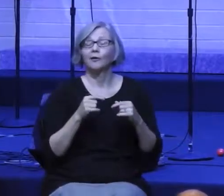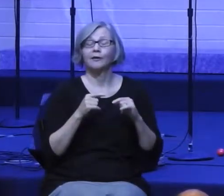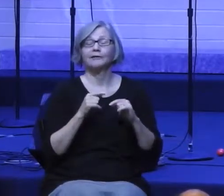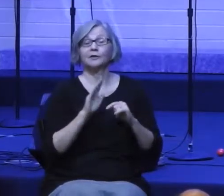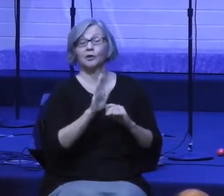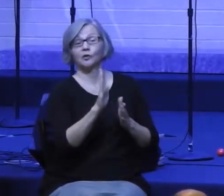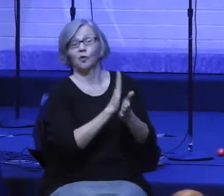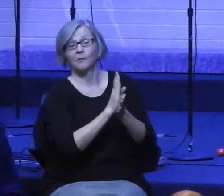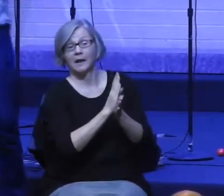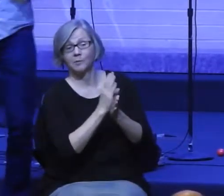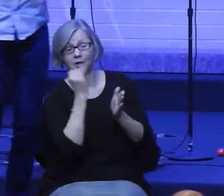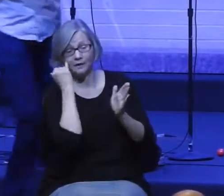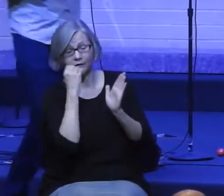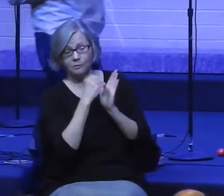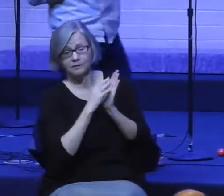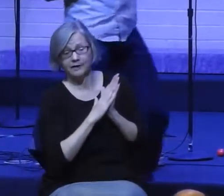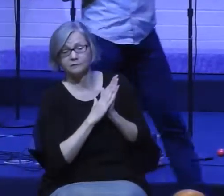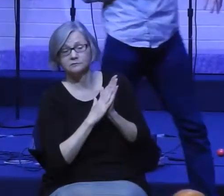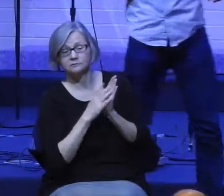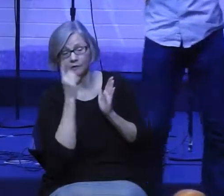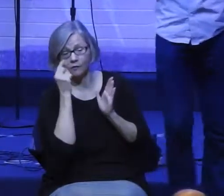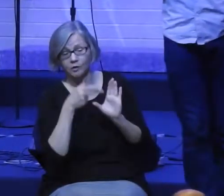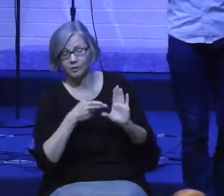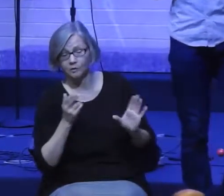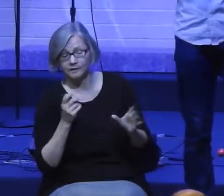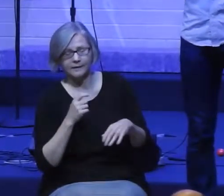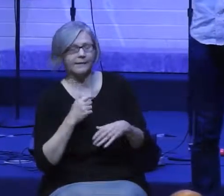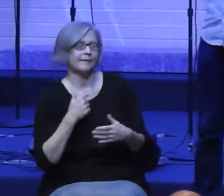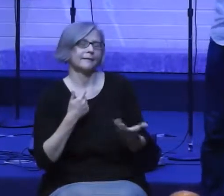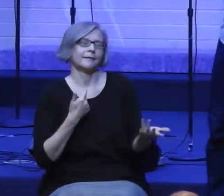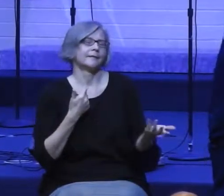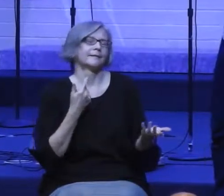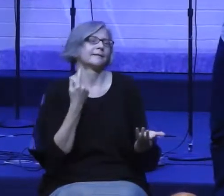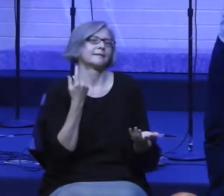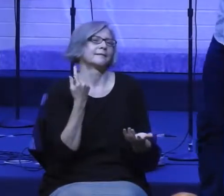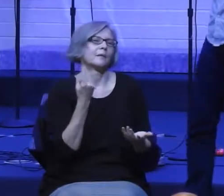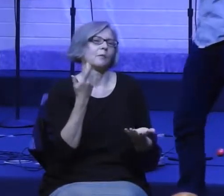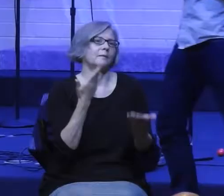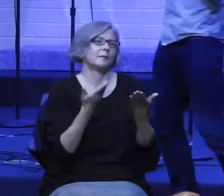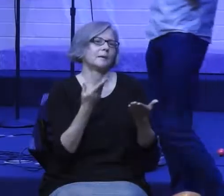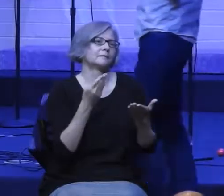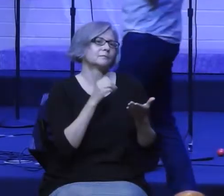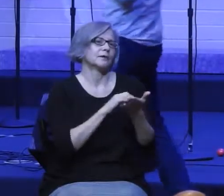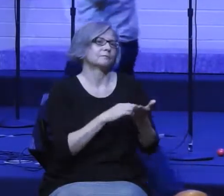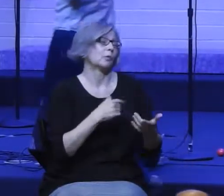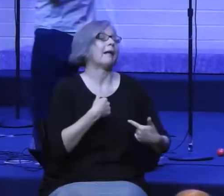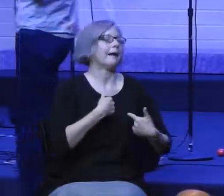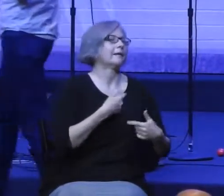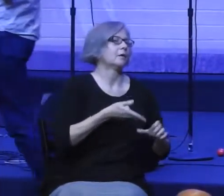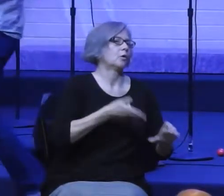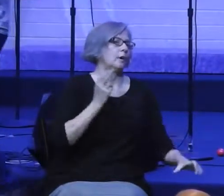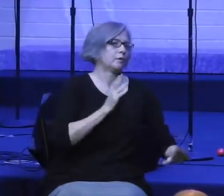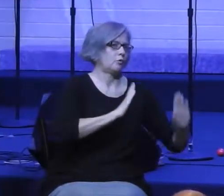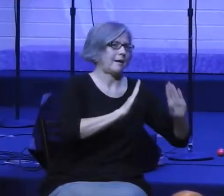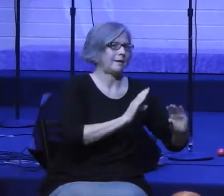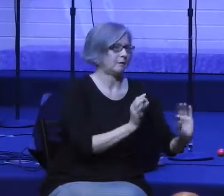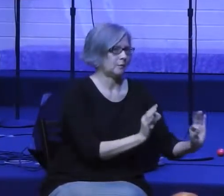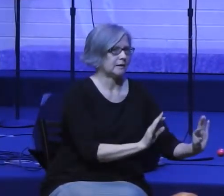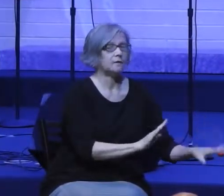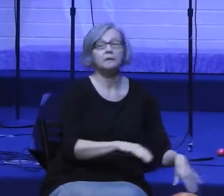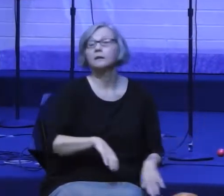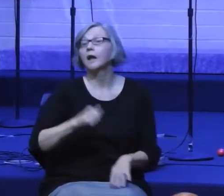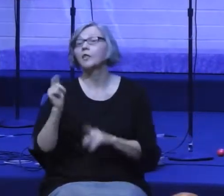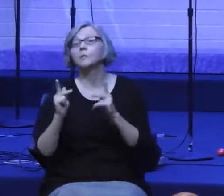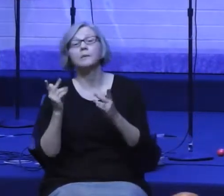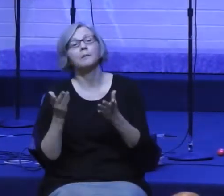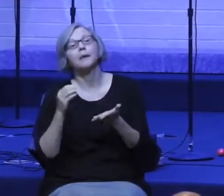papers there, but some of us might have written down, you know, like, I quit karate, it's not that big of a deal. Others of us, maybe we wrote